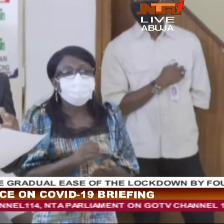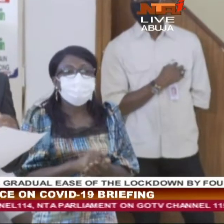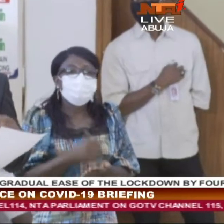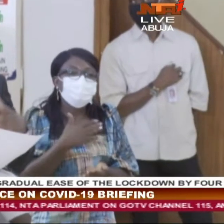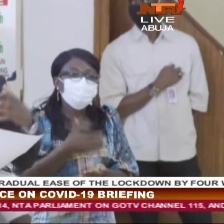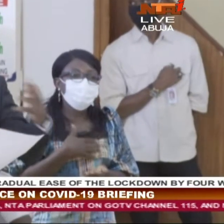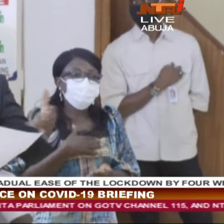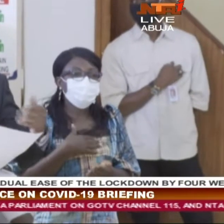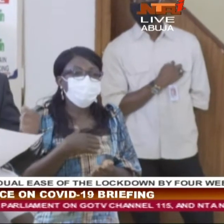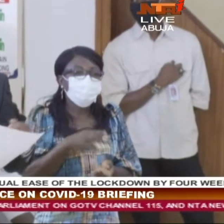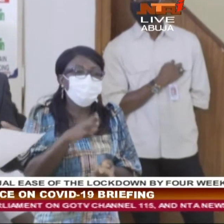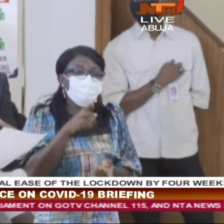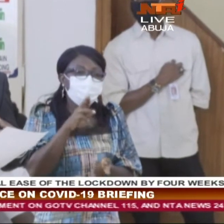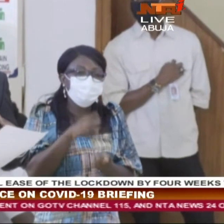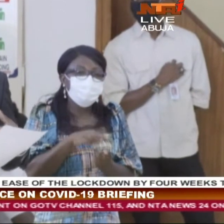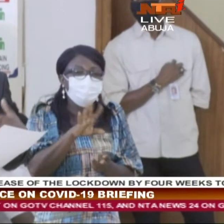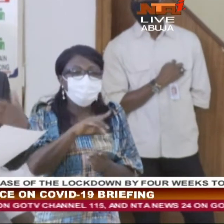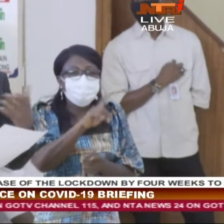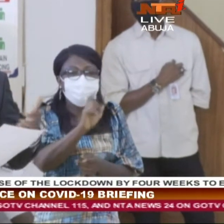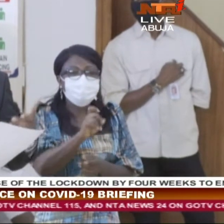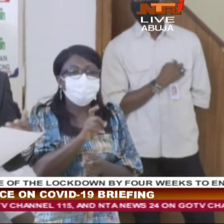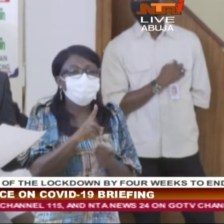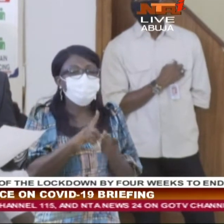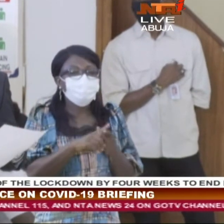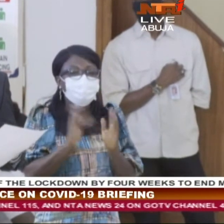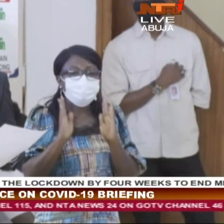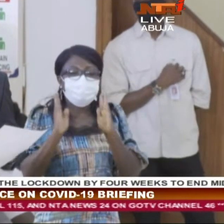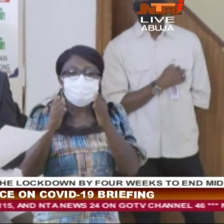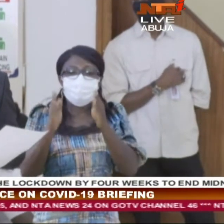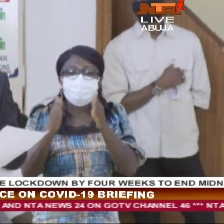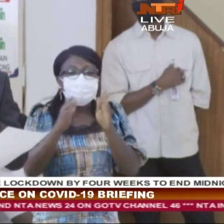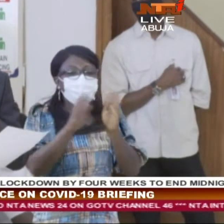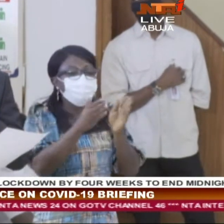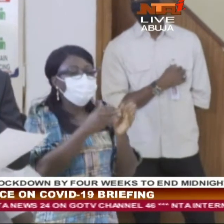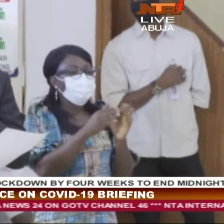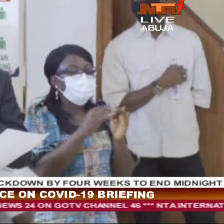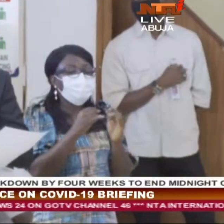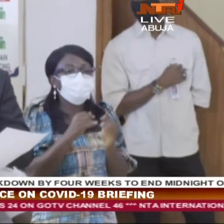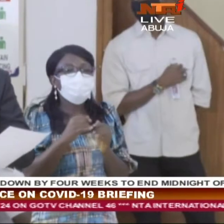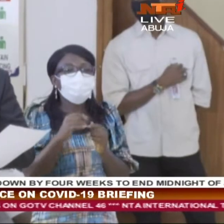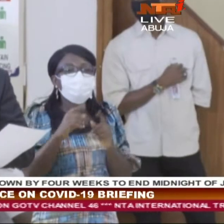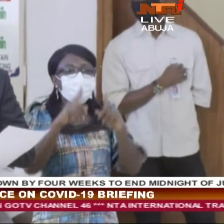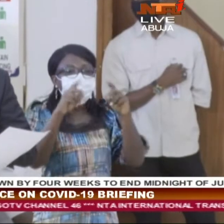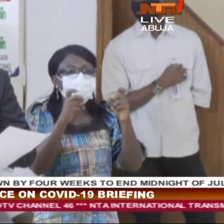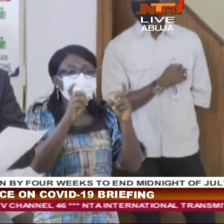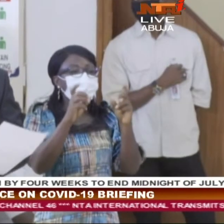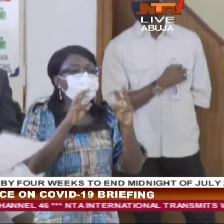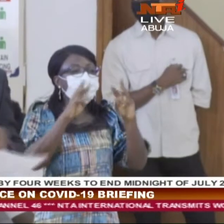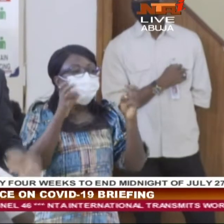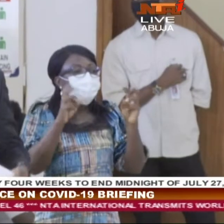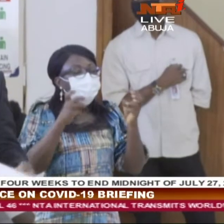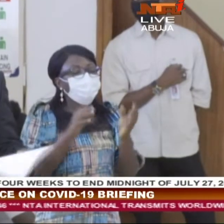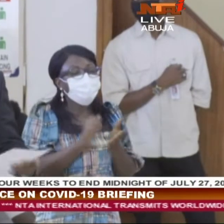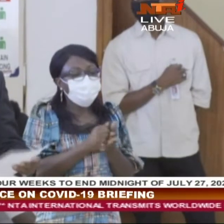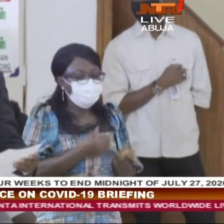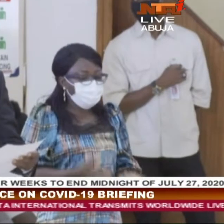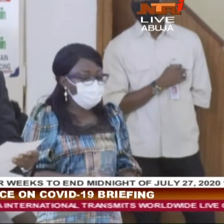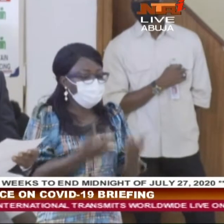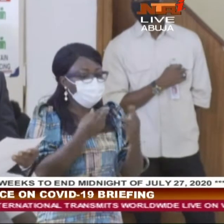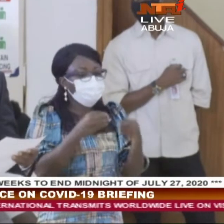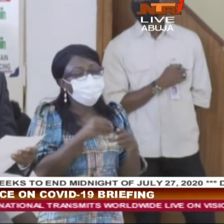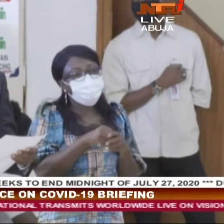restrict your questions to issues raised in the remarks of the